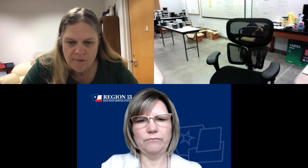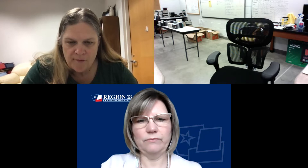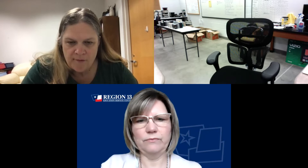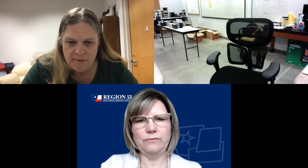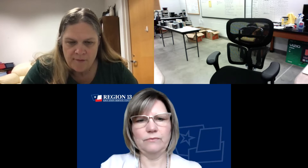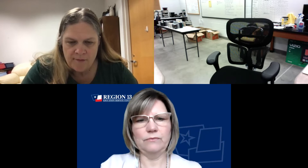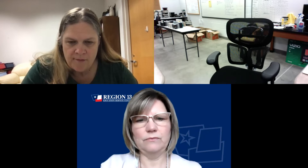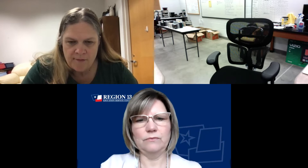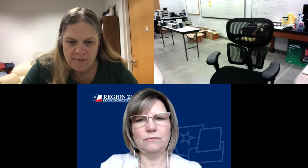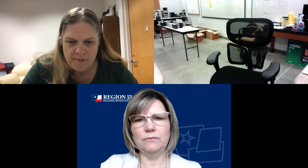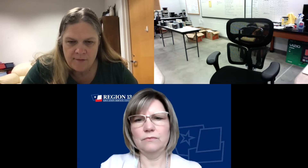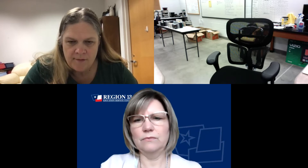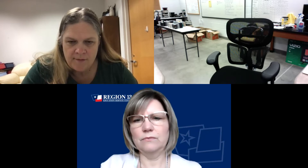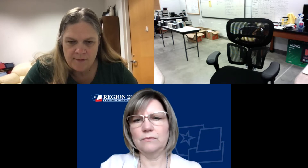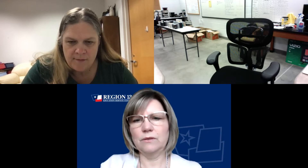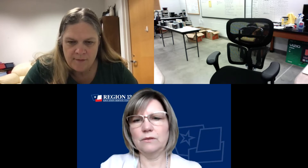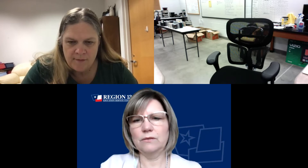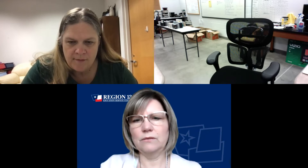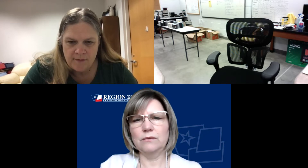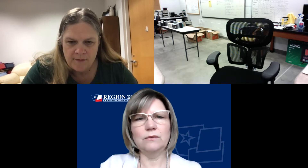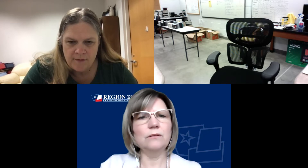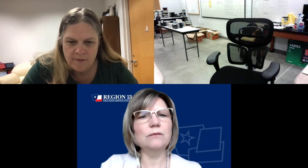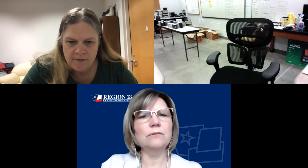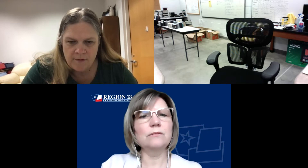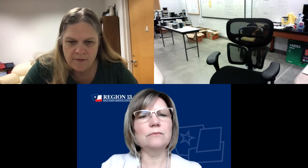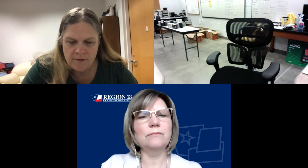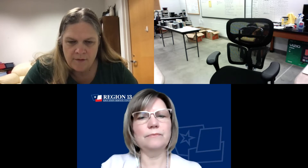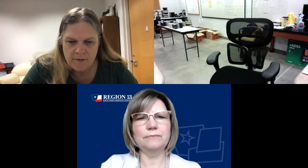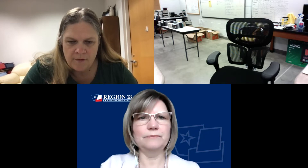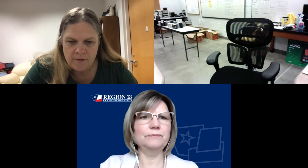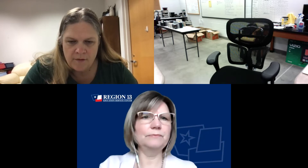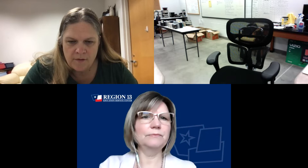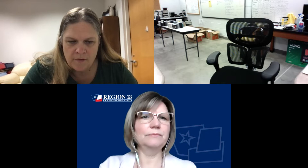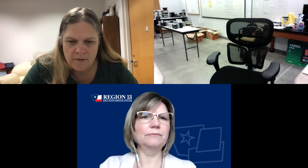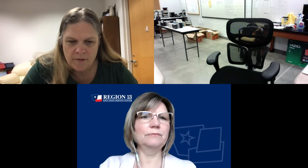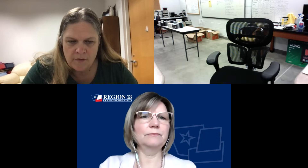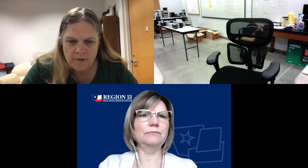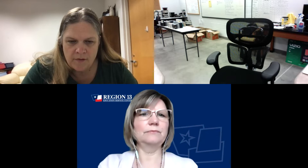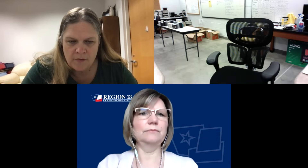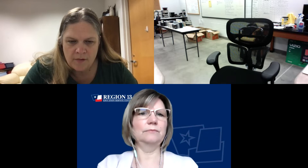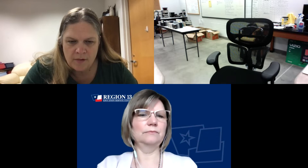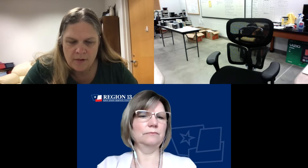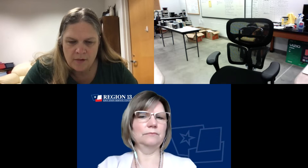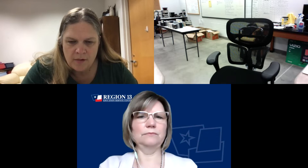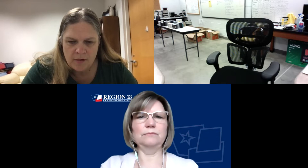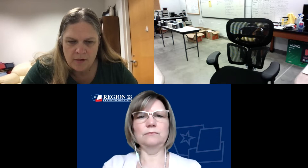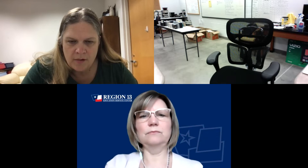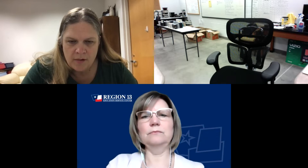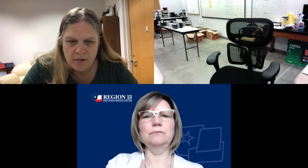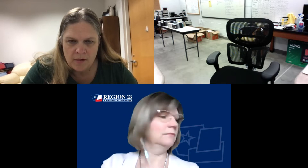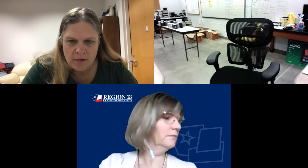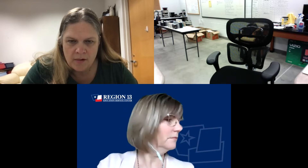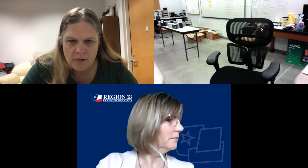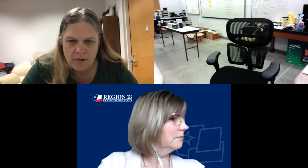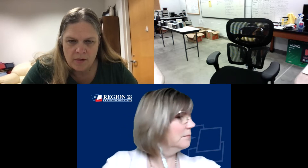to do myself? What do I need to do? Just sit here Yeah, and and unmute? this is your mute. Yeah, it's You me, are unmuted right now. right, But